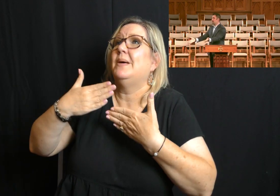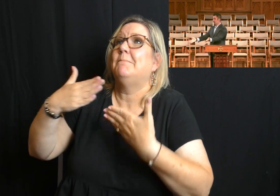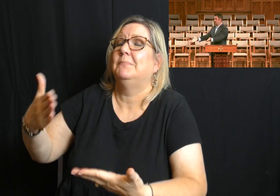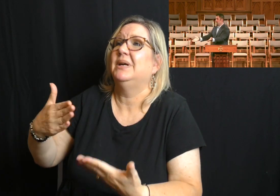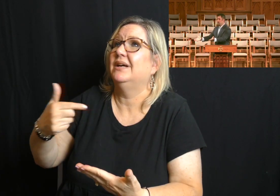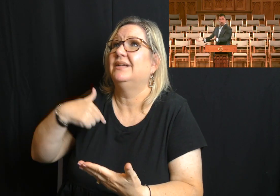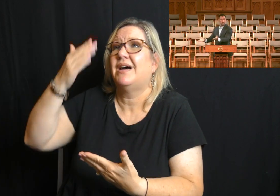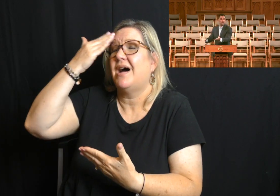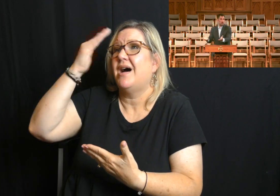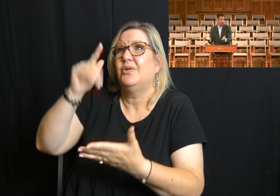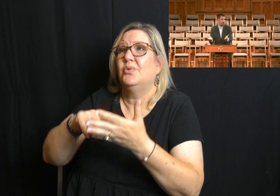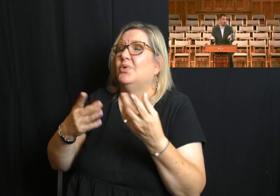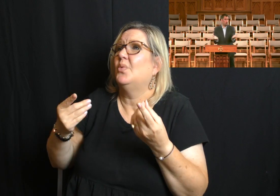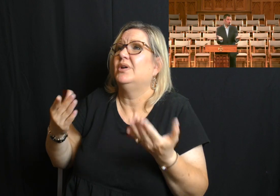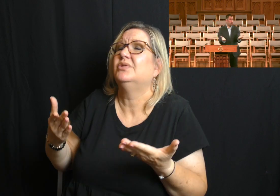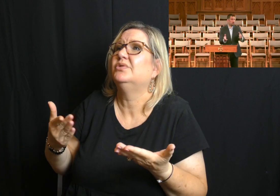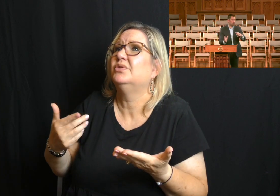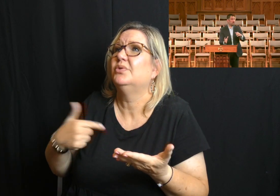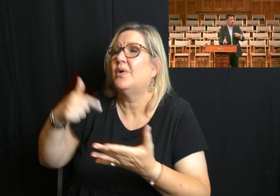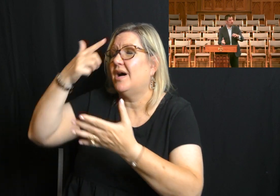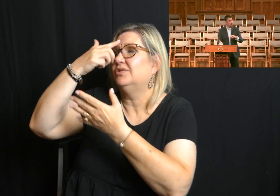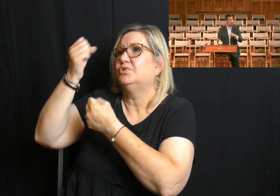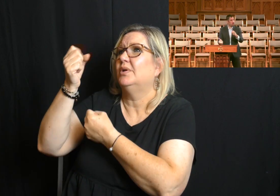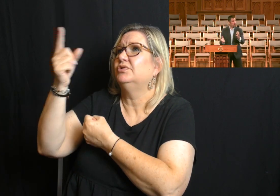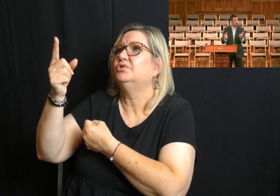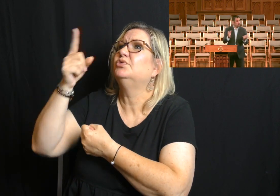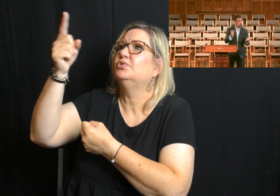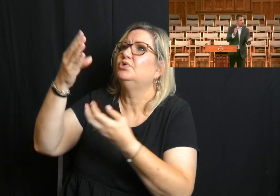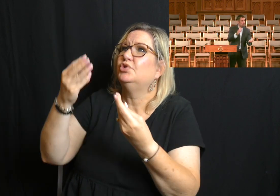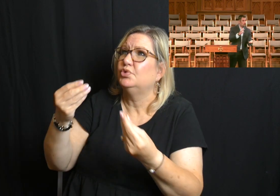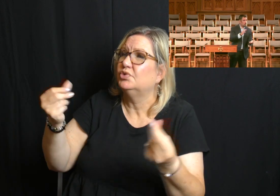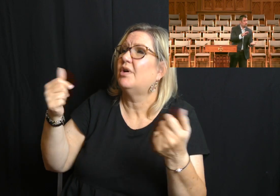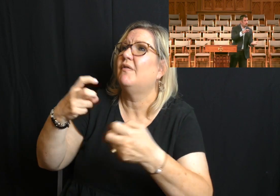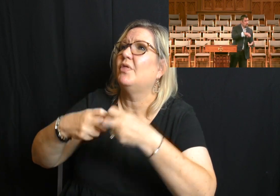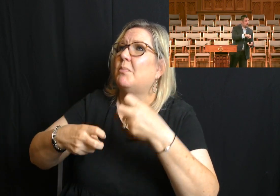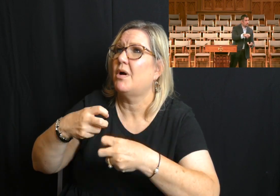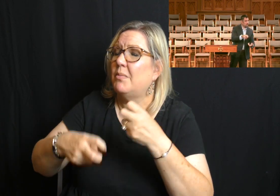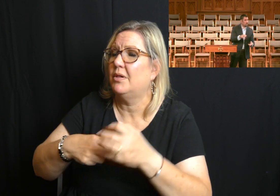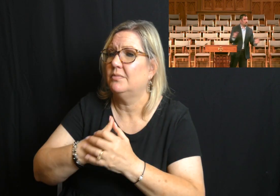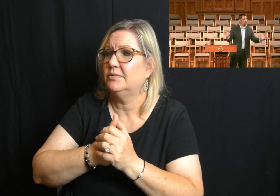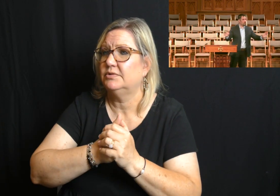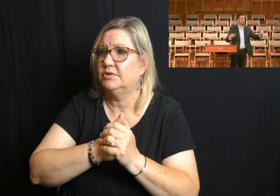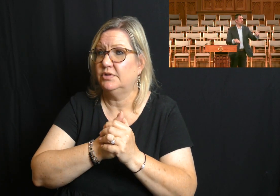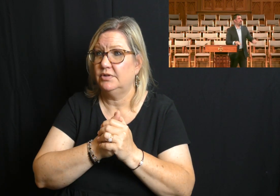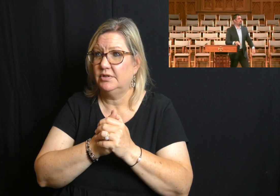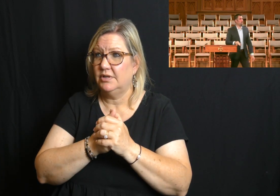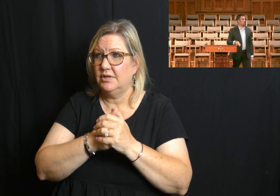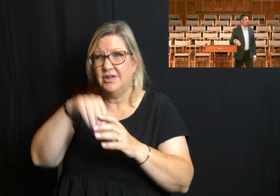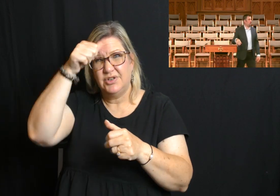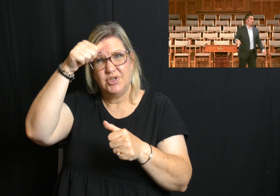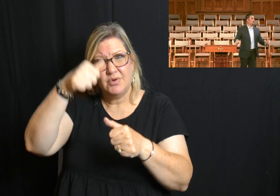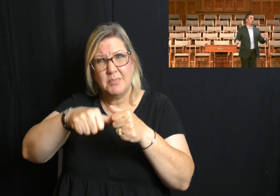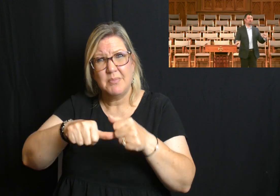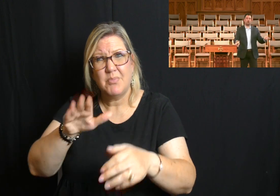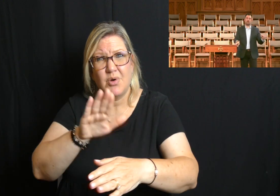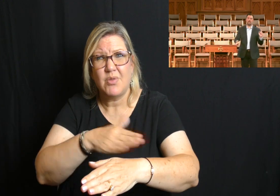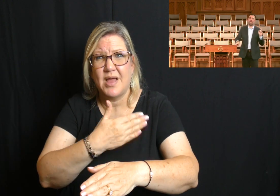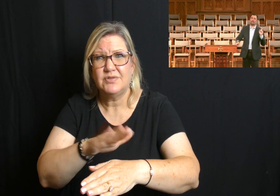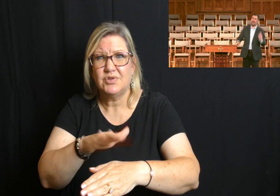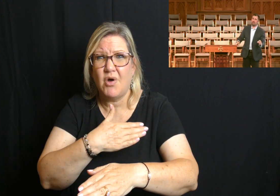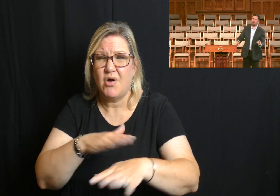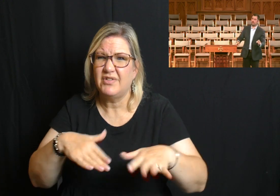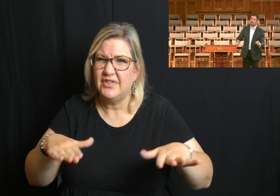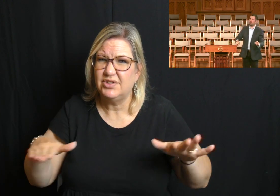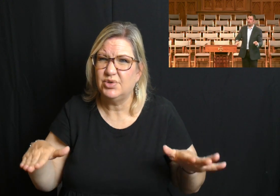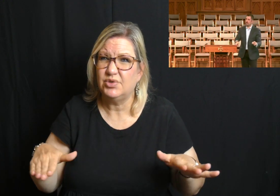hands. You sang the old songs like, you have the whole world in his hands. You sang that song before. You know that he